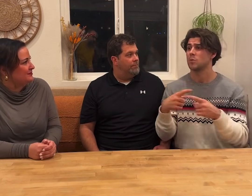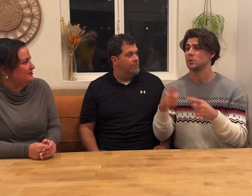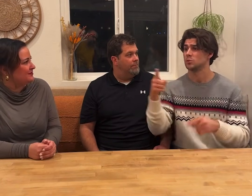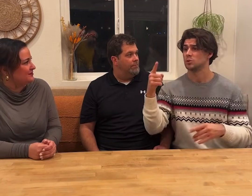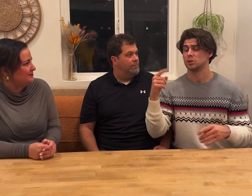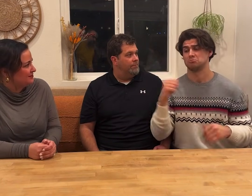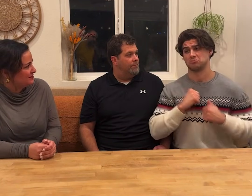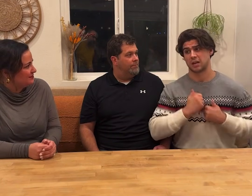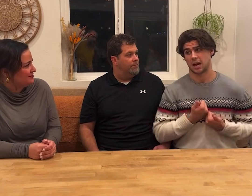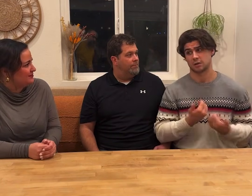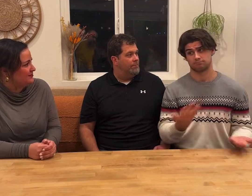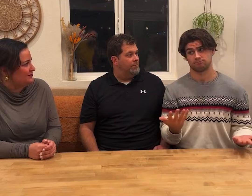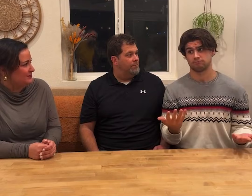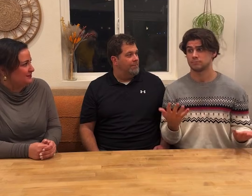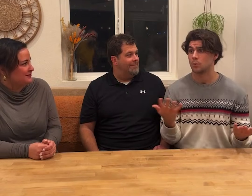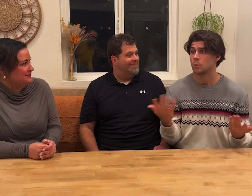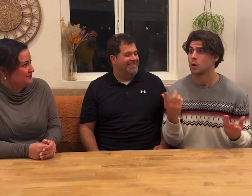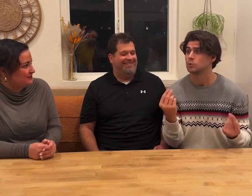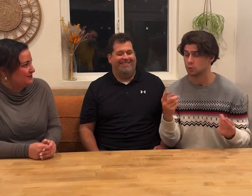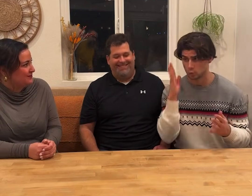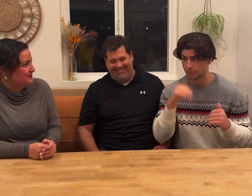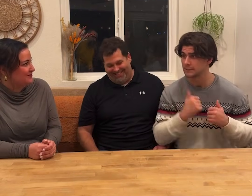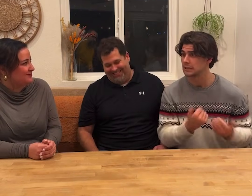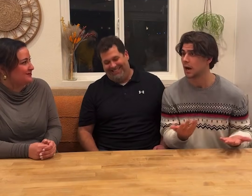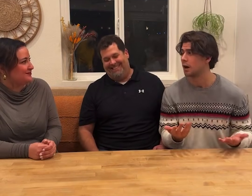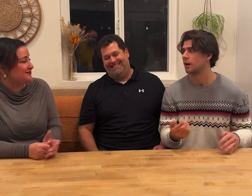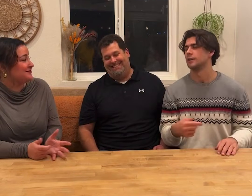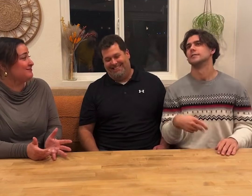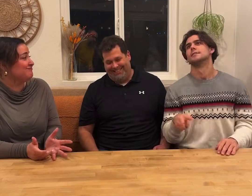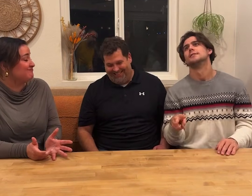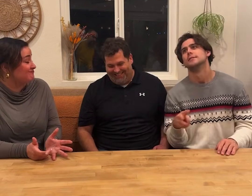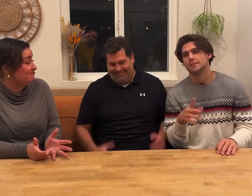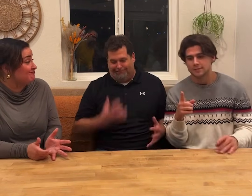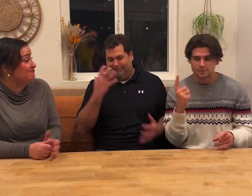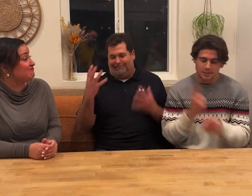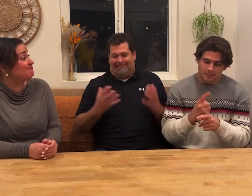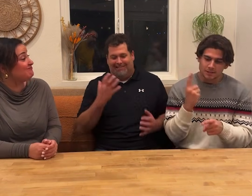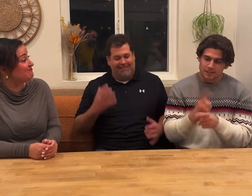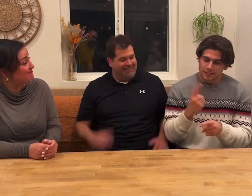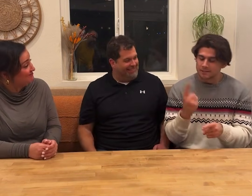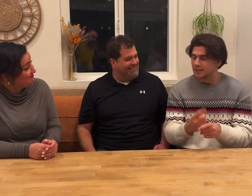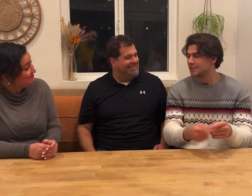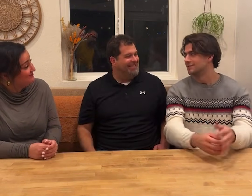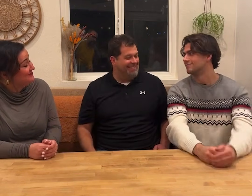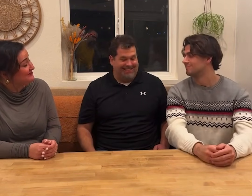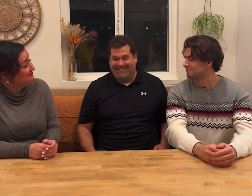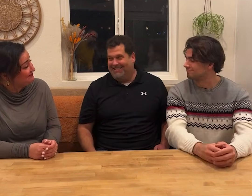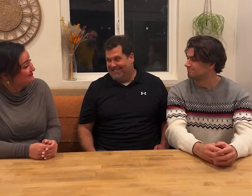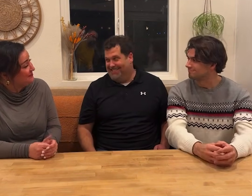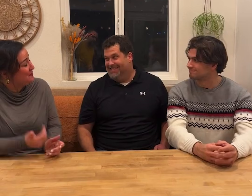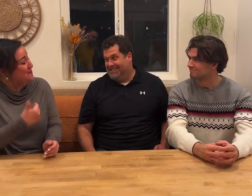have a hard time talking and describing things when you're tired. You're going to be tired at points. And we're like, yeah, all right, good point, good